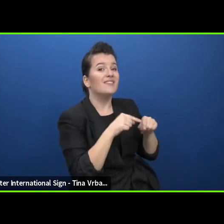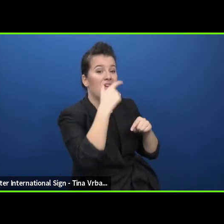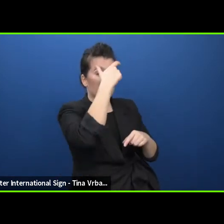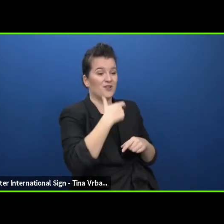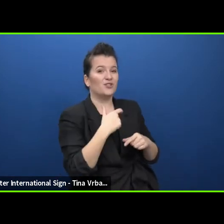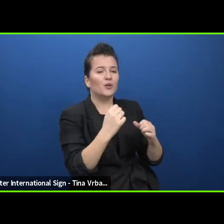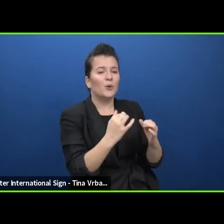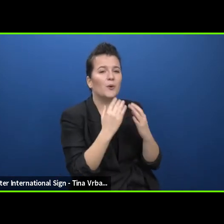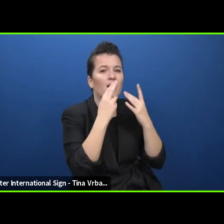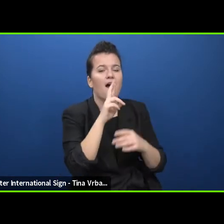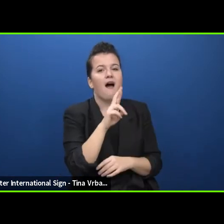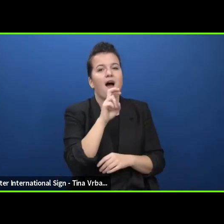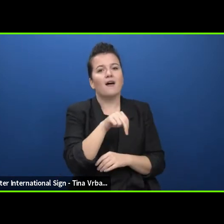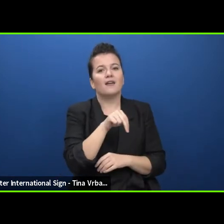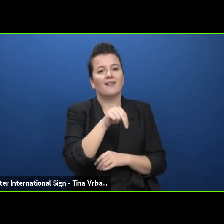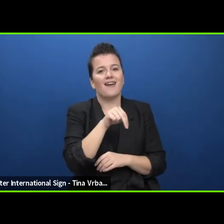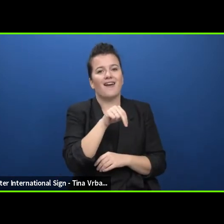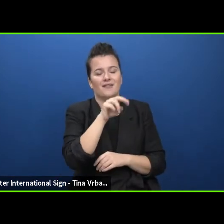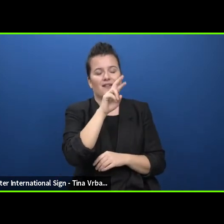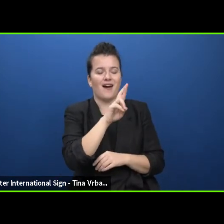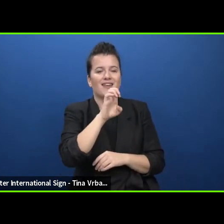he was alone together.